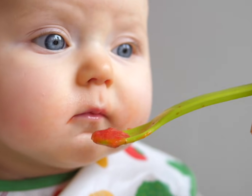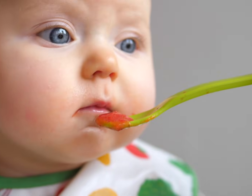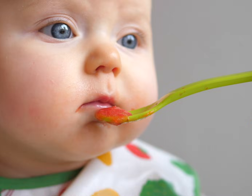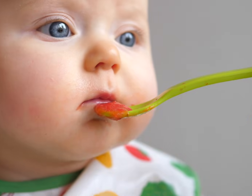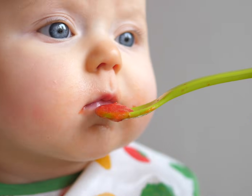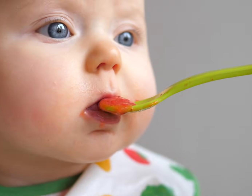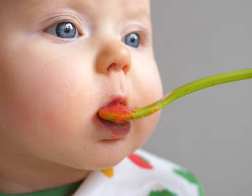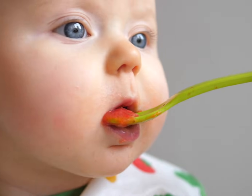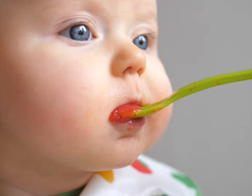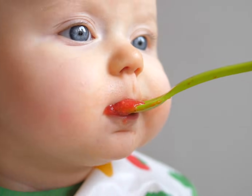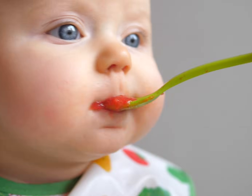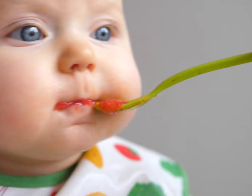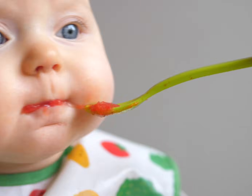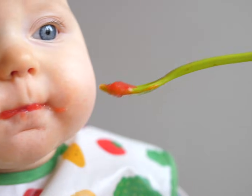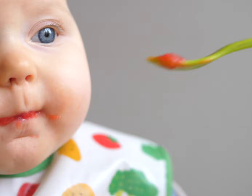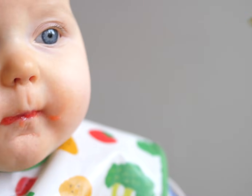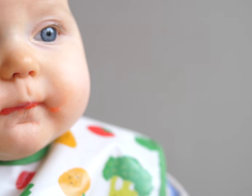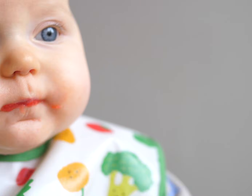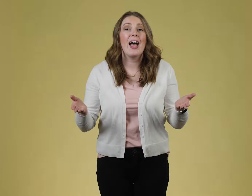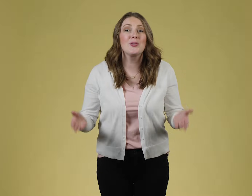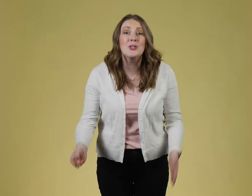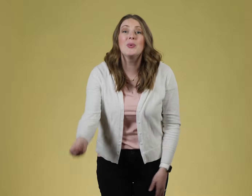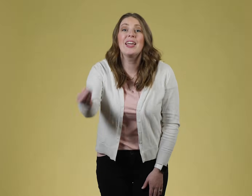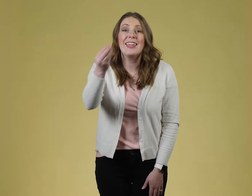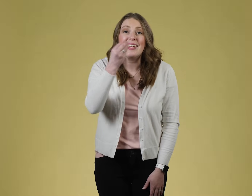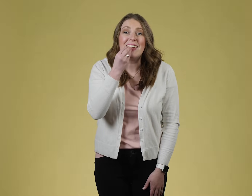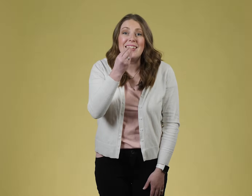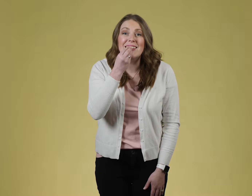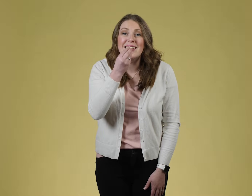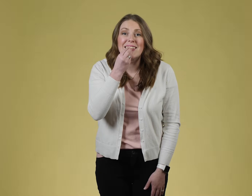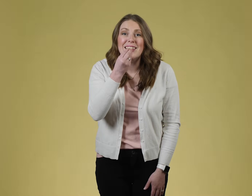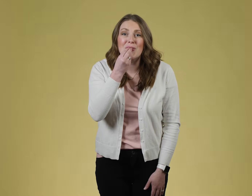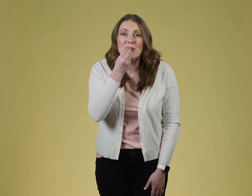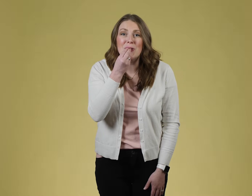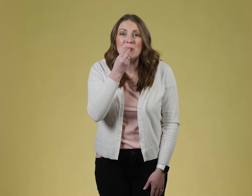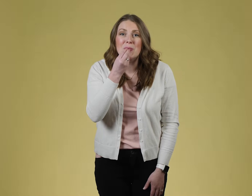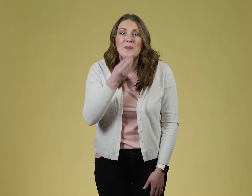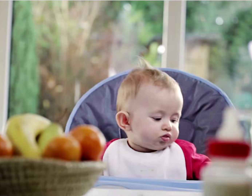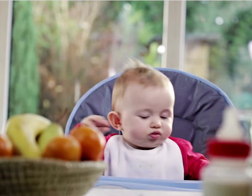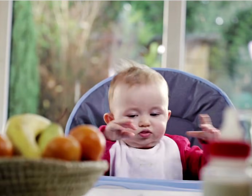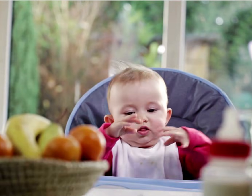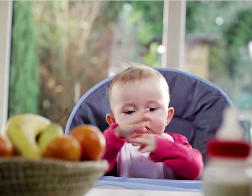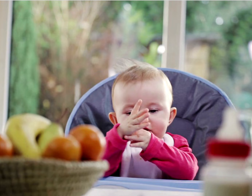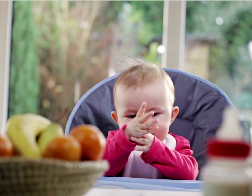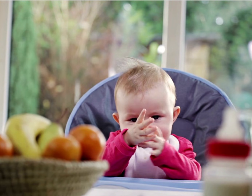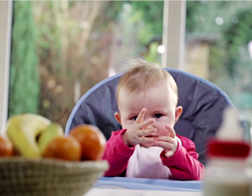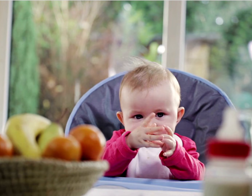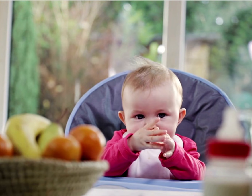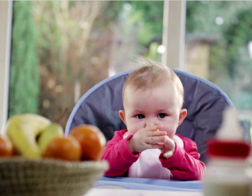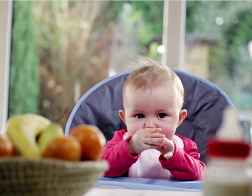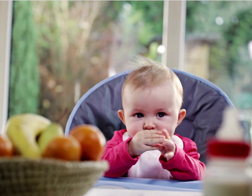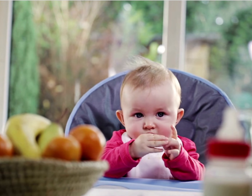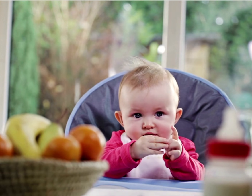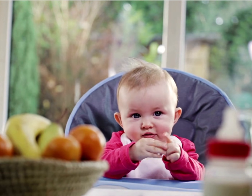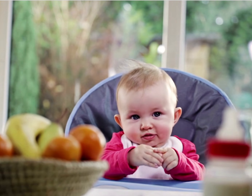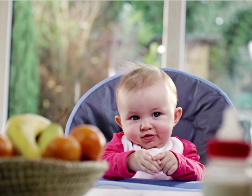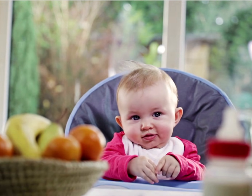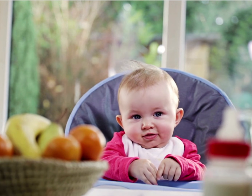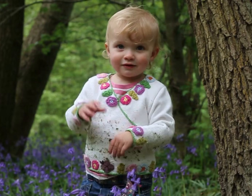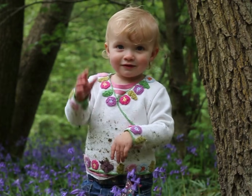at the table and you're going to teach them how to eat their food. Show the sign and say the word multiple times,